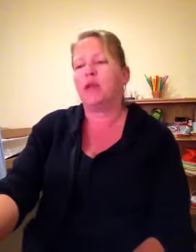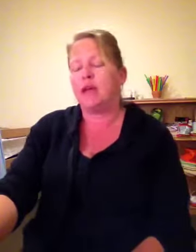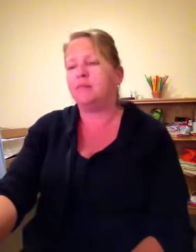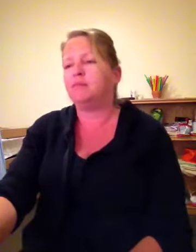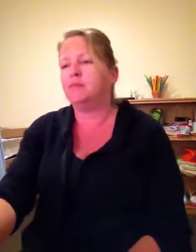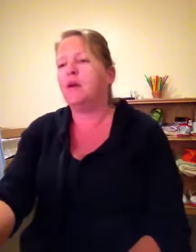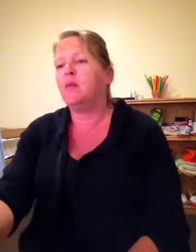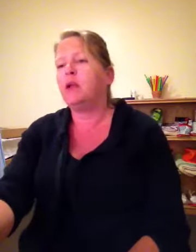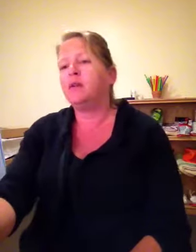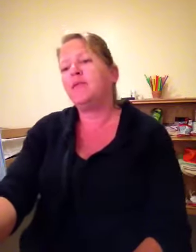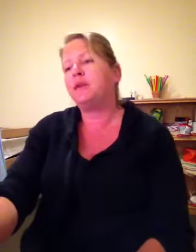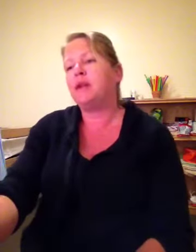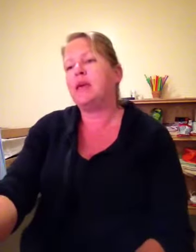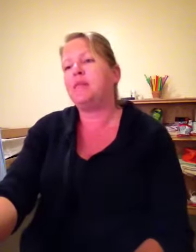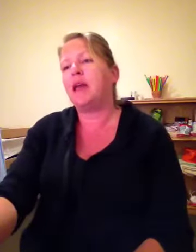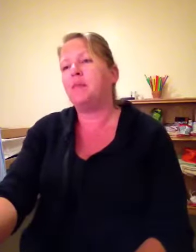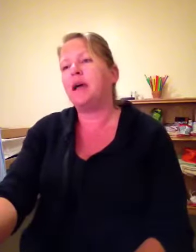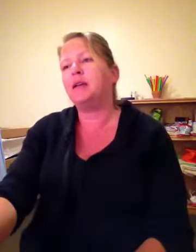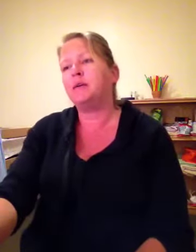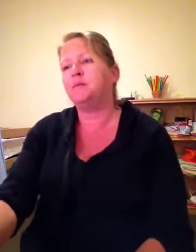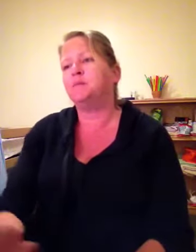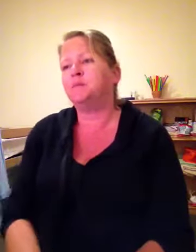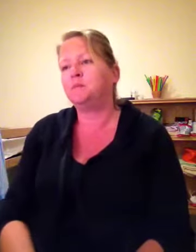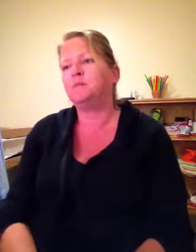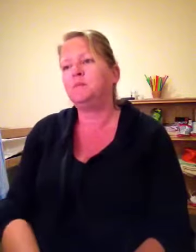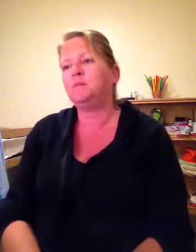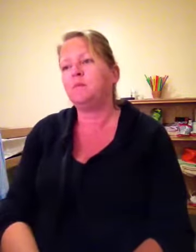day. But I'll definitely keep that in mind.